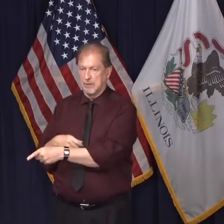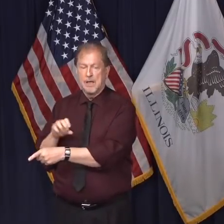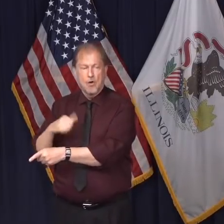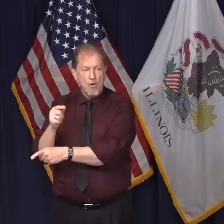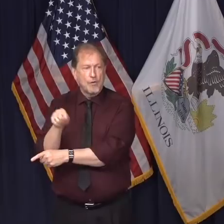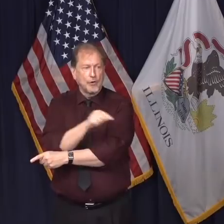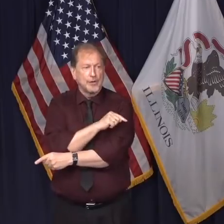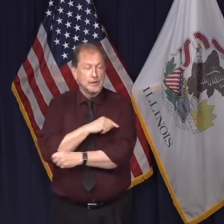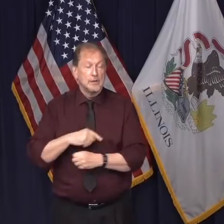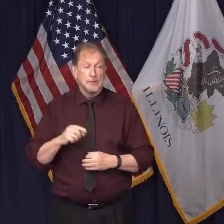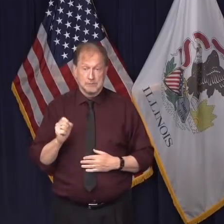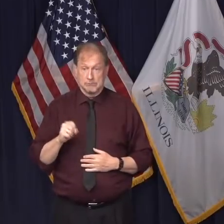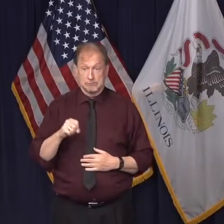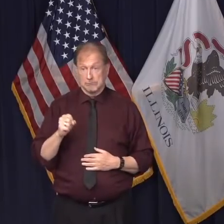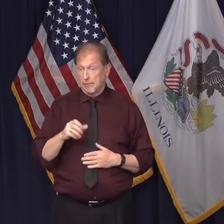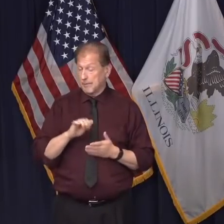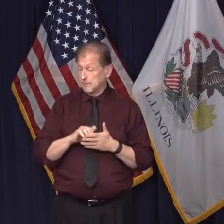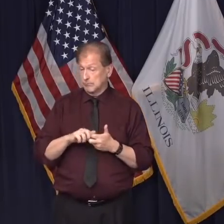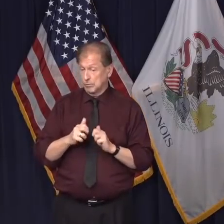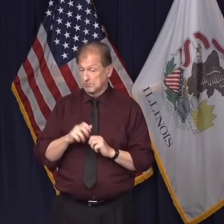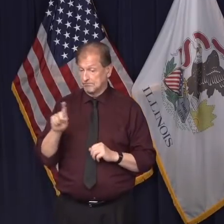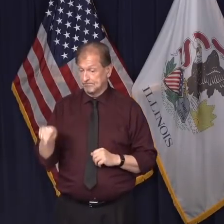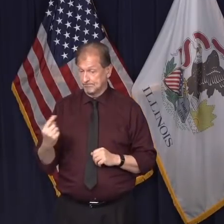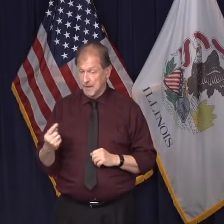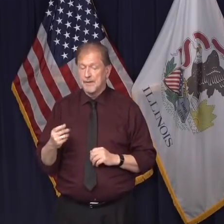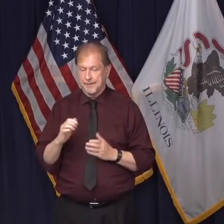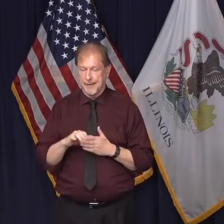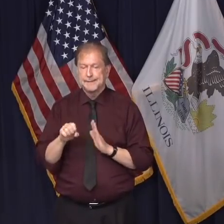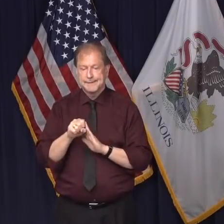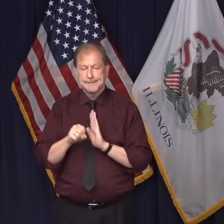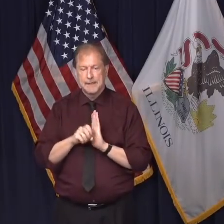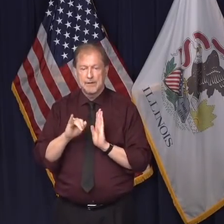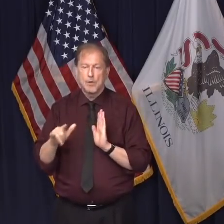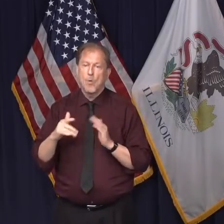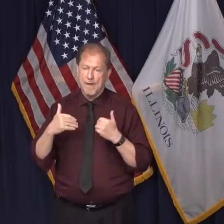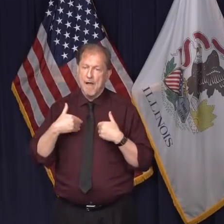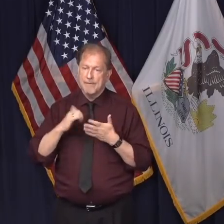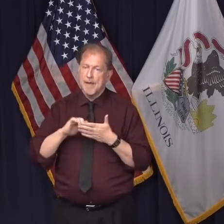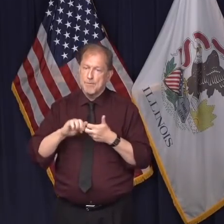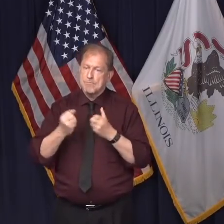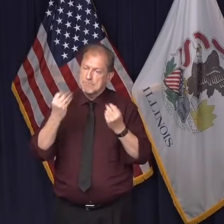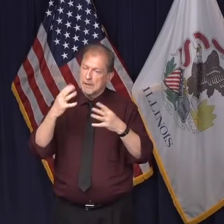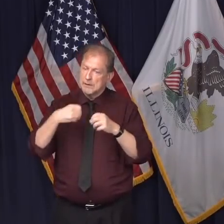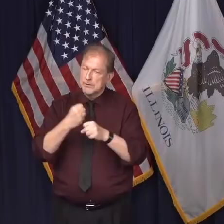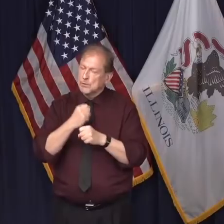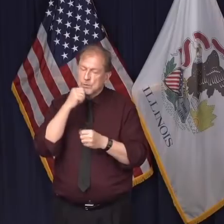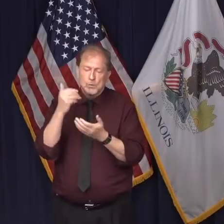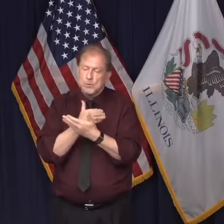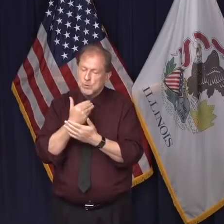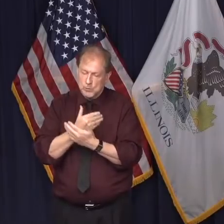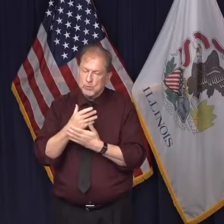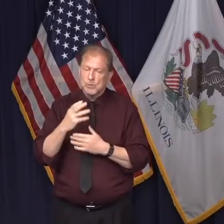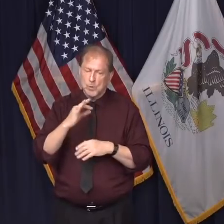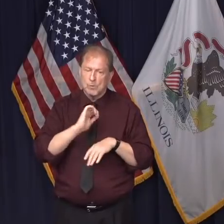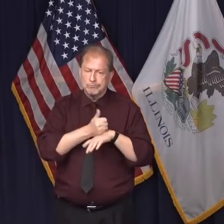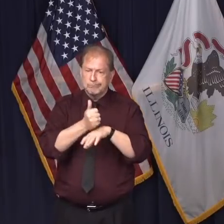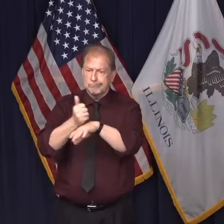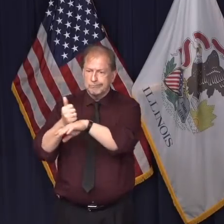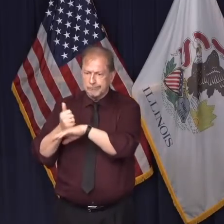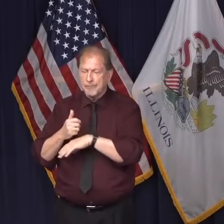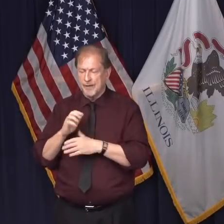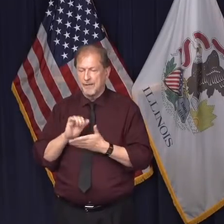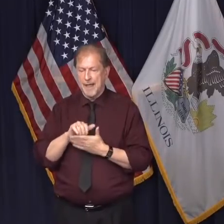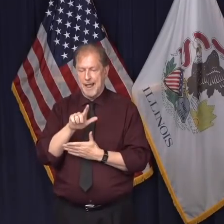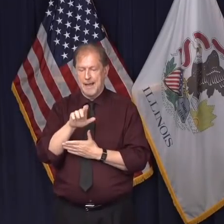I mean, this is a problem that the state has dealt with for many years. It's not like we need new guidance about how to deal with